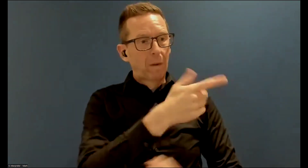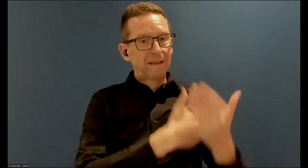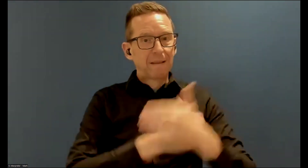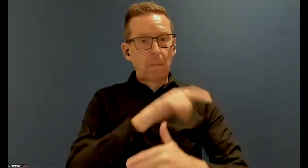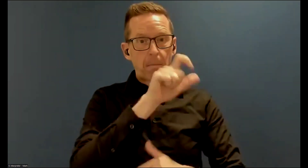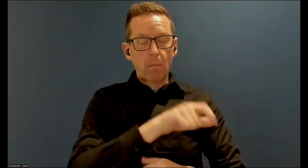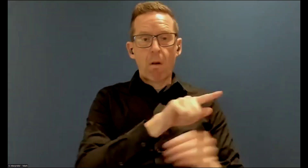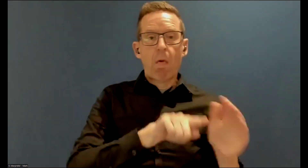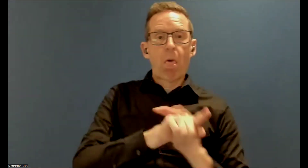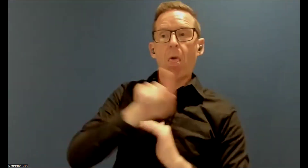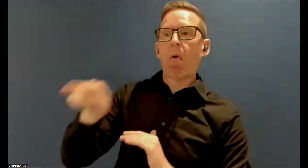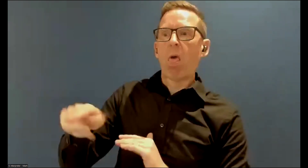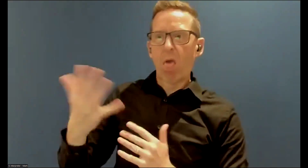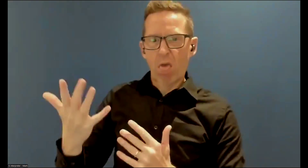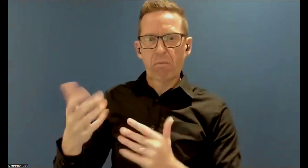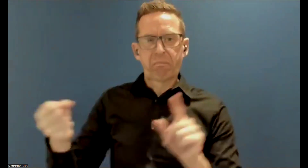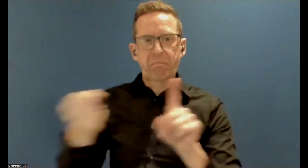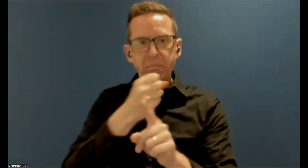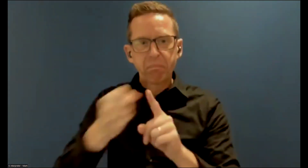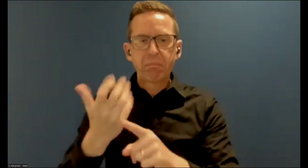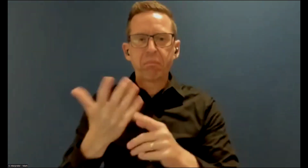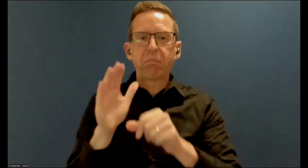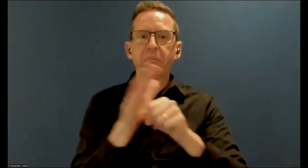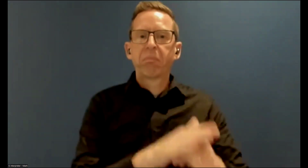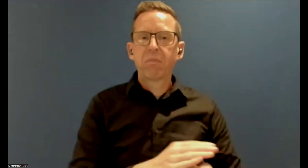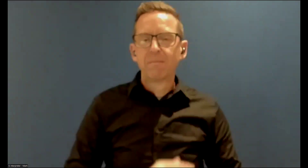Daniel. Thank you.